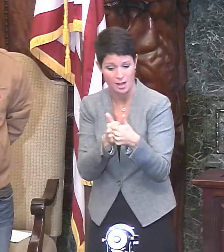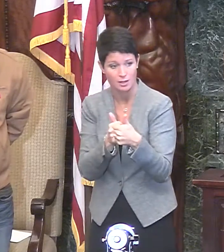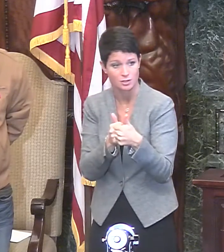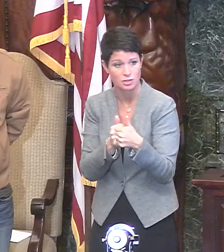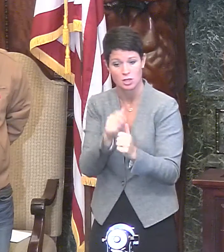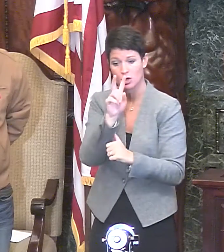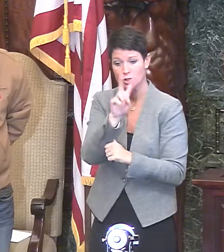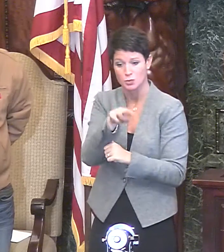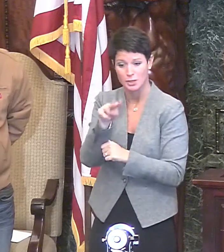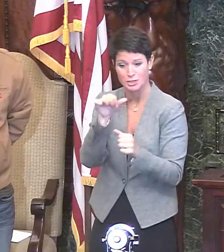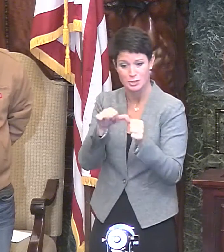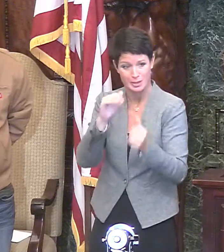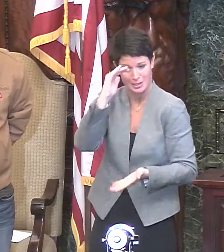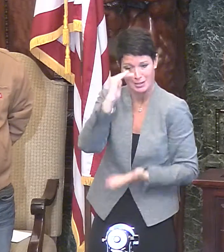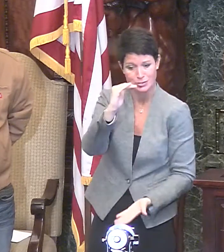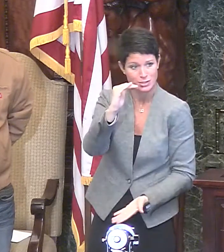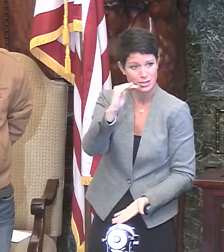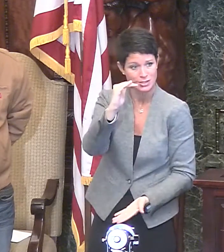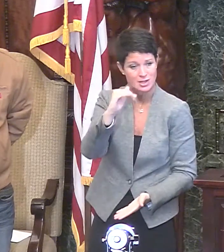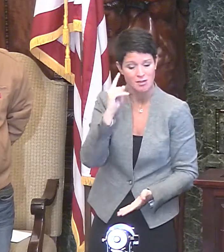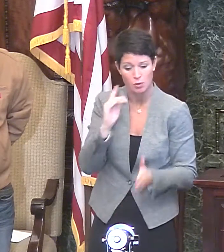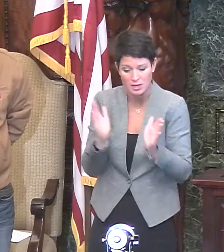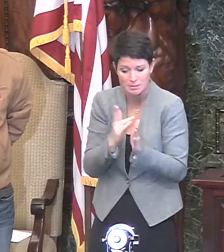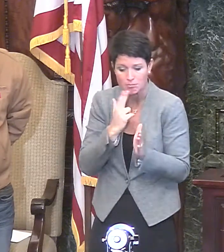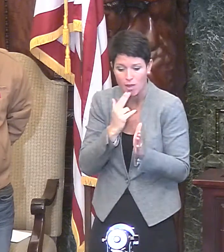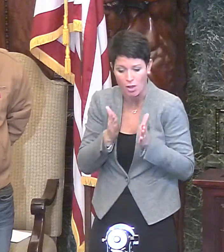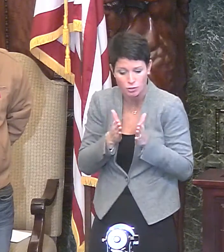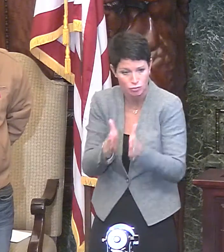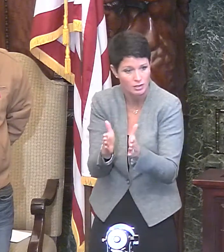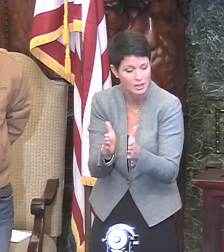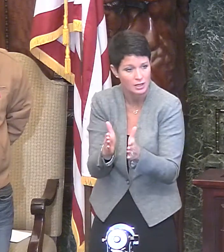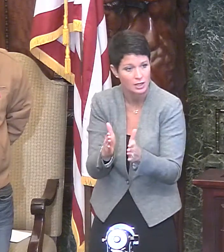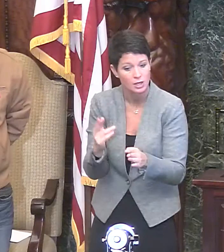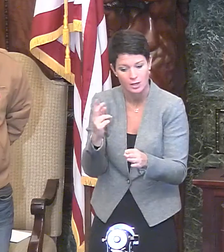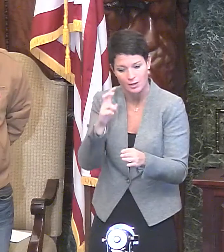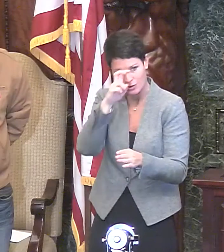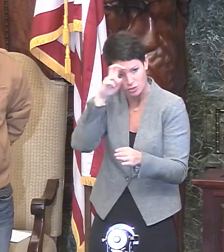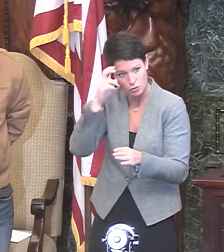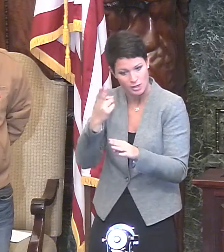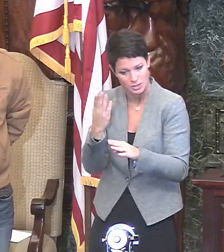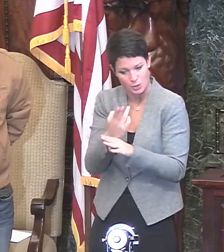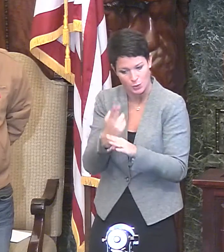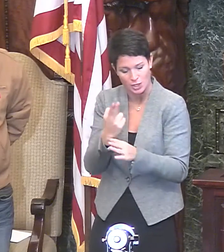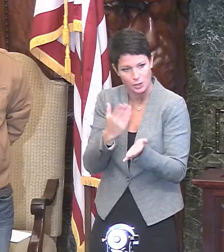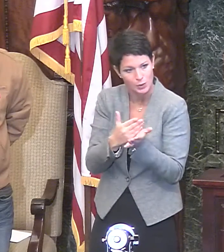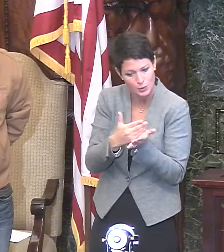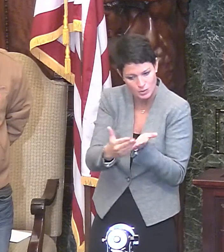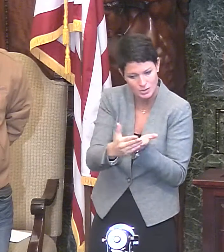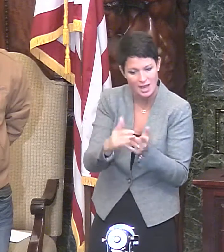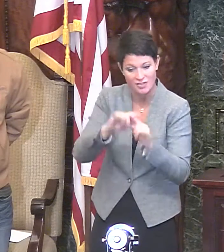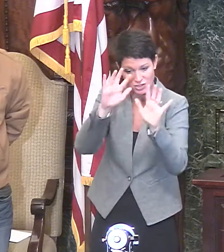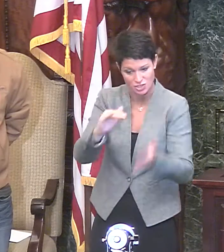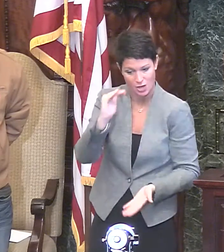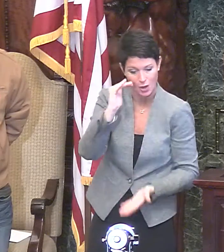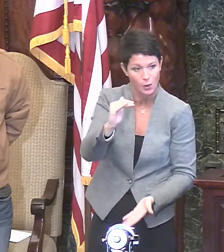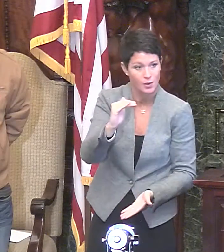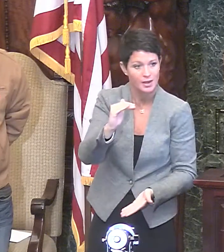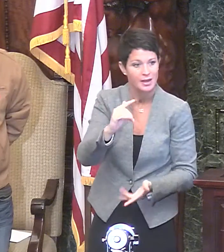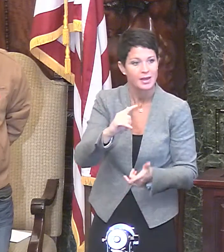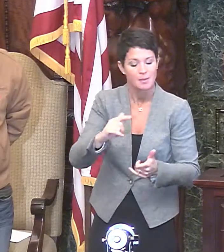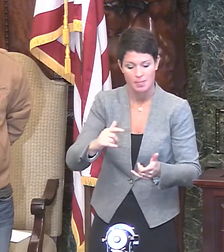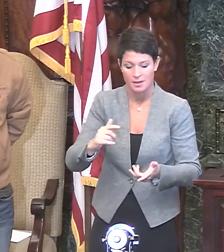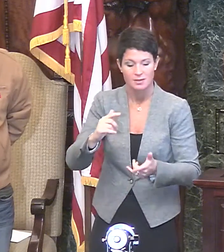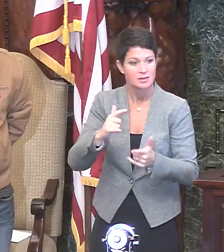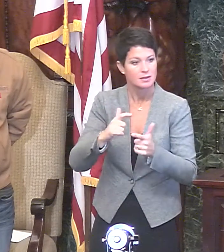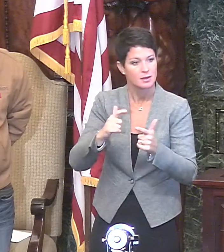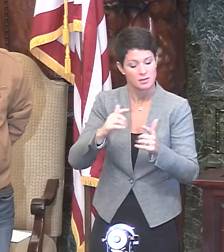22 inches, for some of our smaller streets, the trucks that we use in those streets, the amount of snow that we have is larger than the plow that